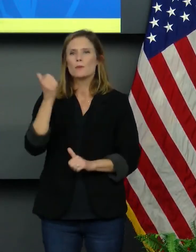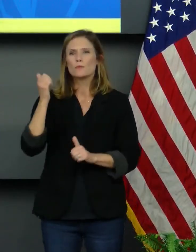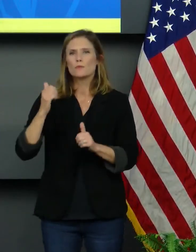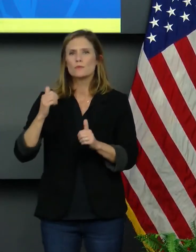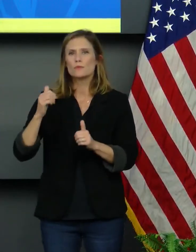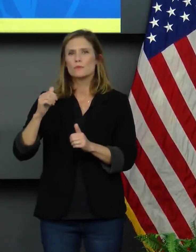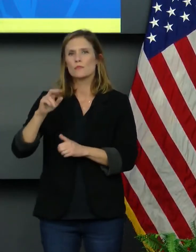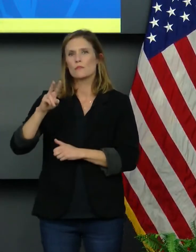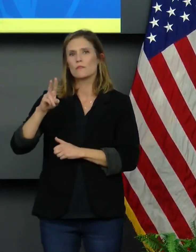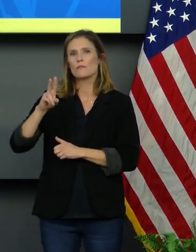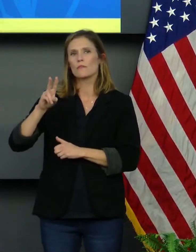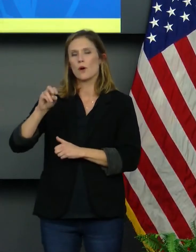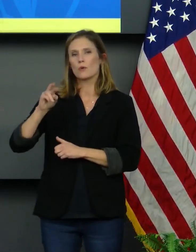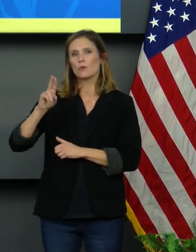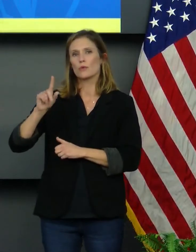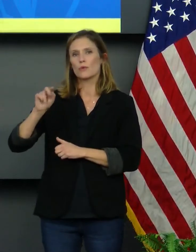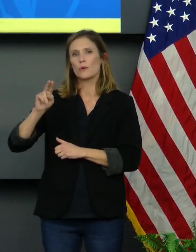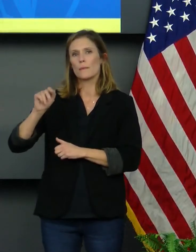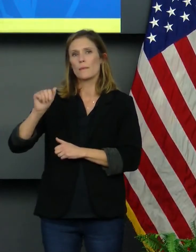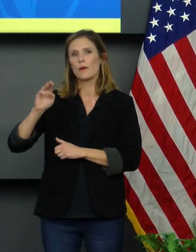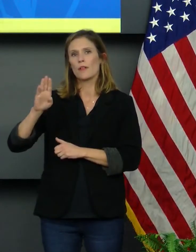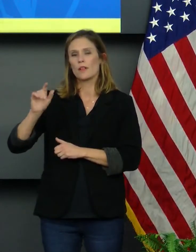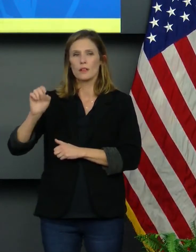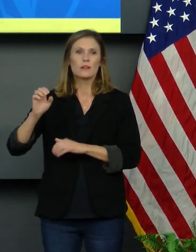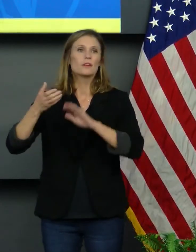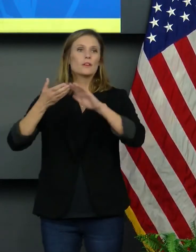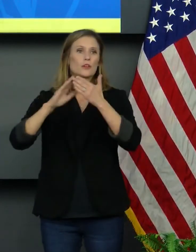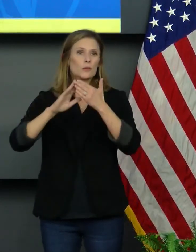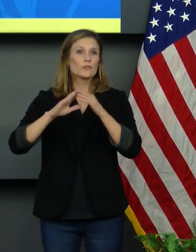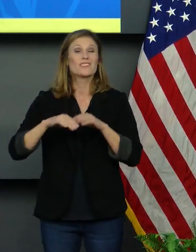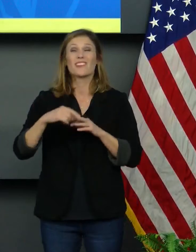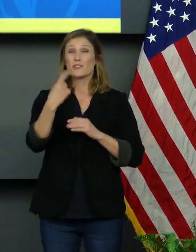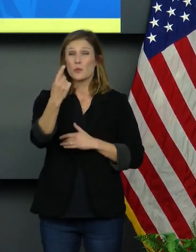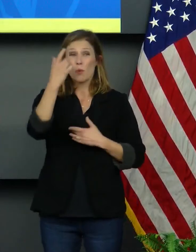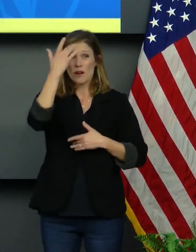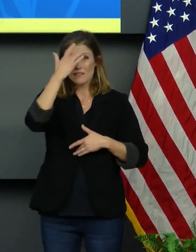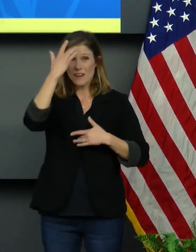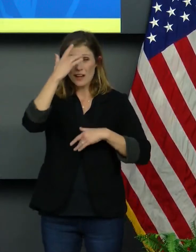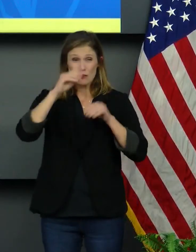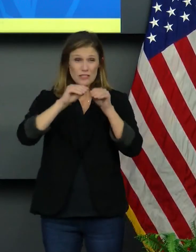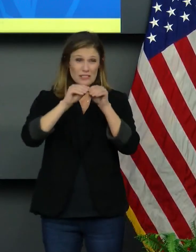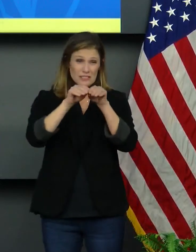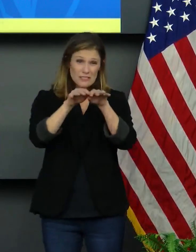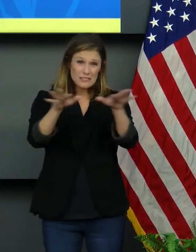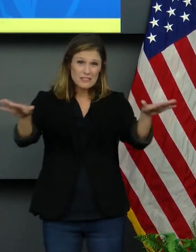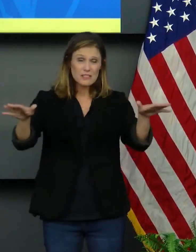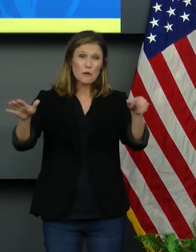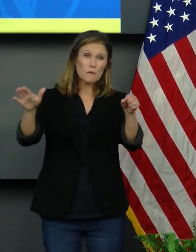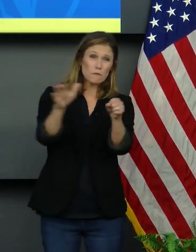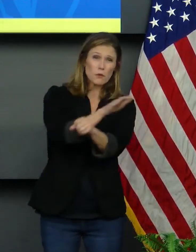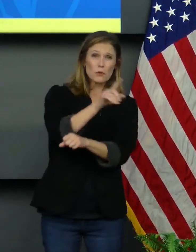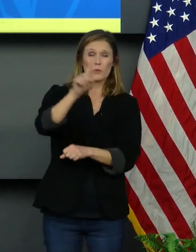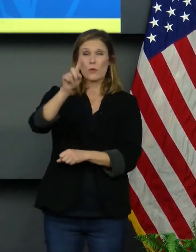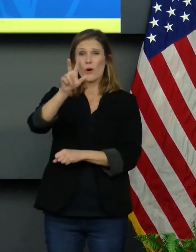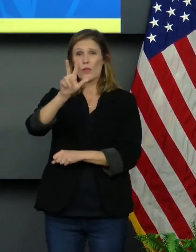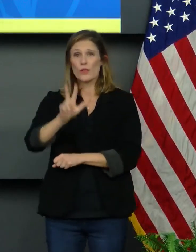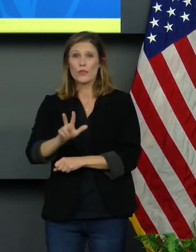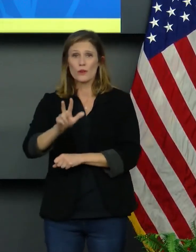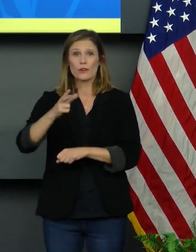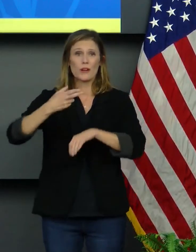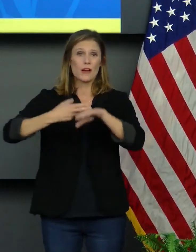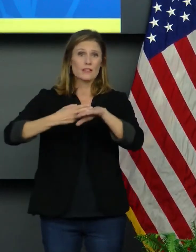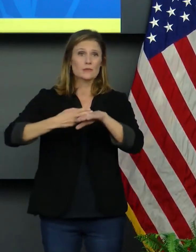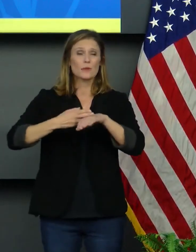patients and community members. That's just one virus that's taking up a full 1/3 of our hospital beds right